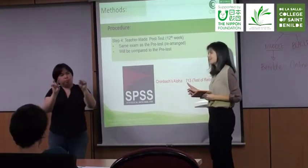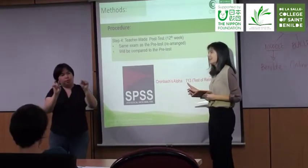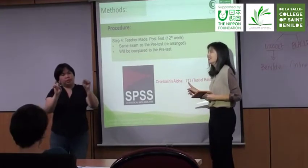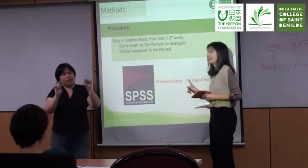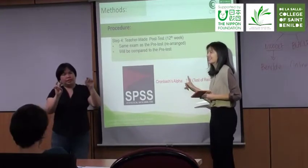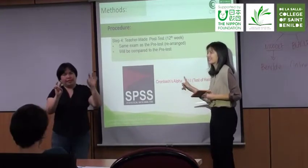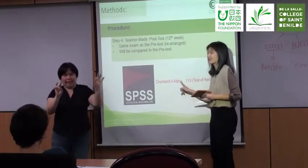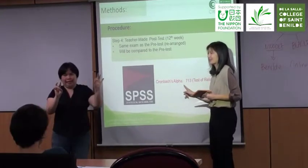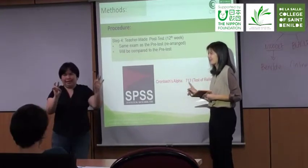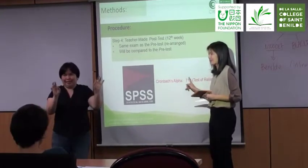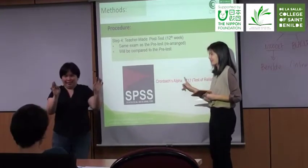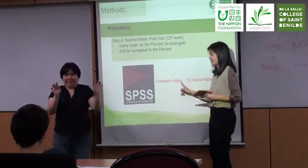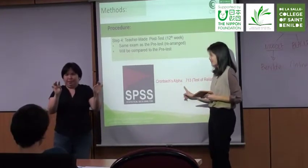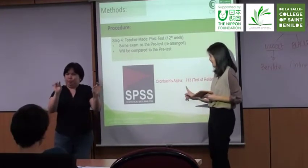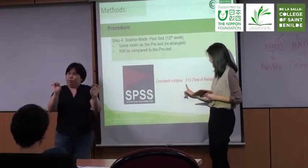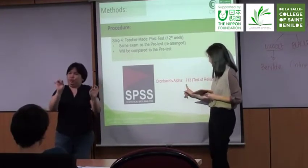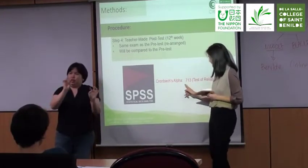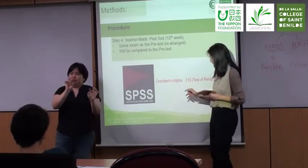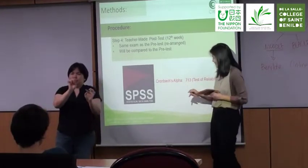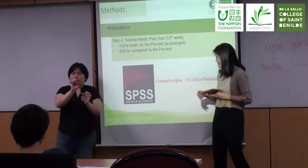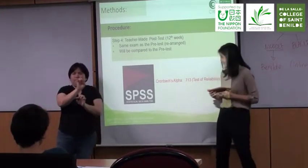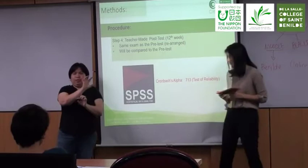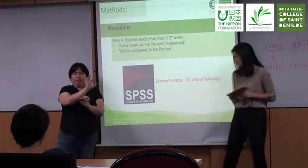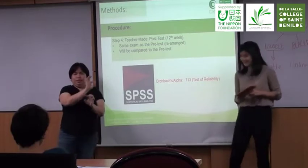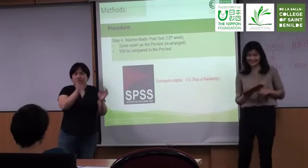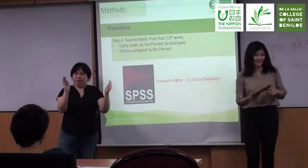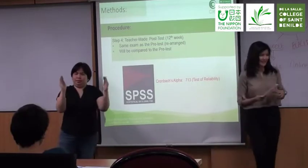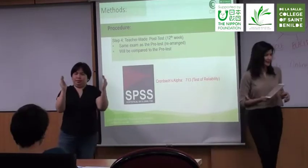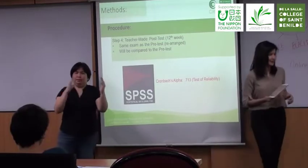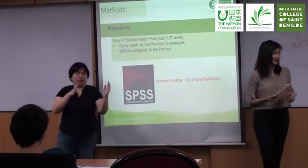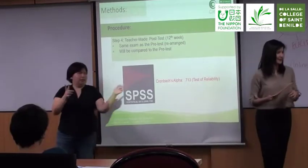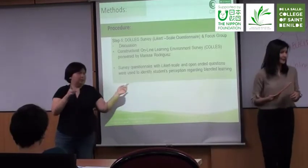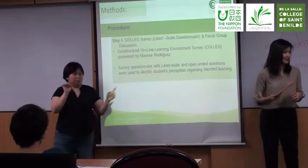Malapit na, pero acceptable pa rin siya. Okay.